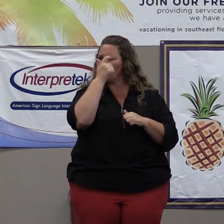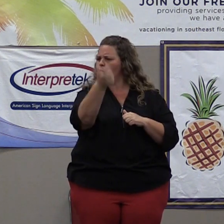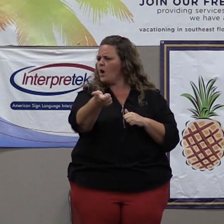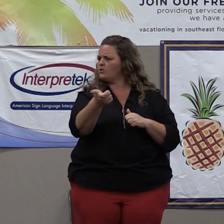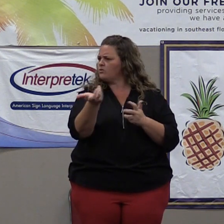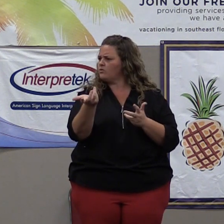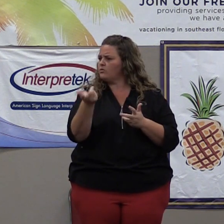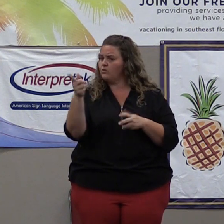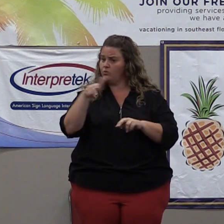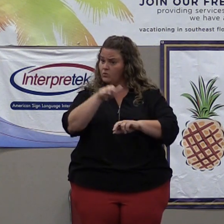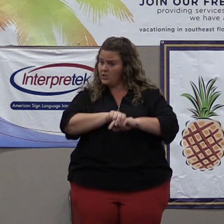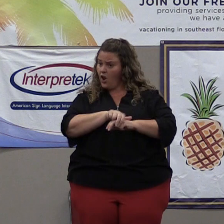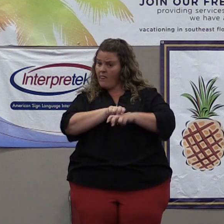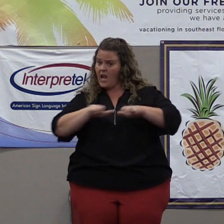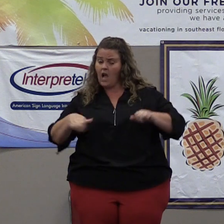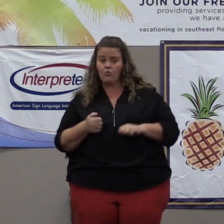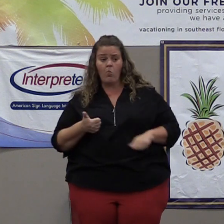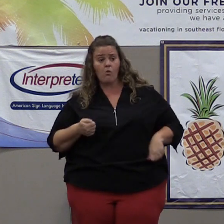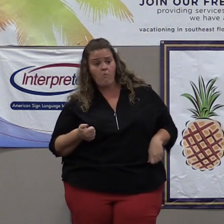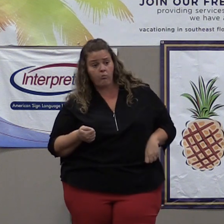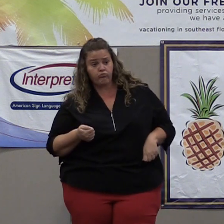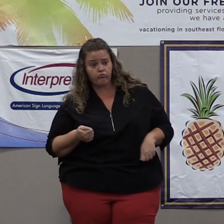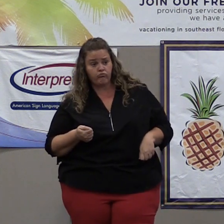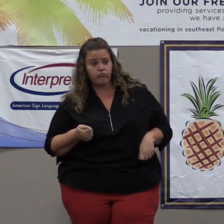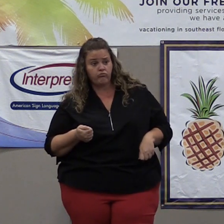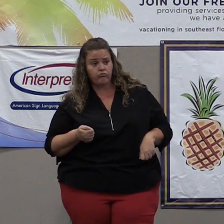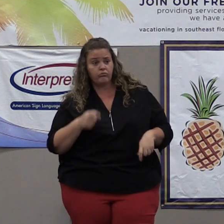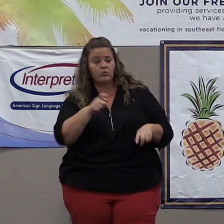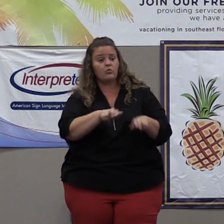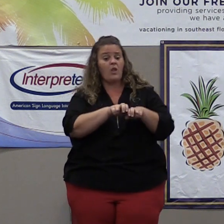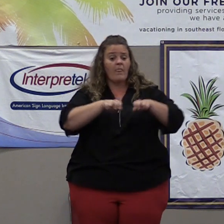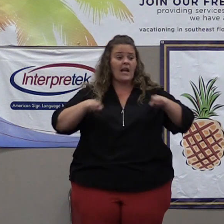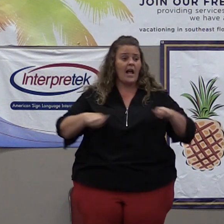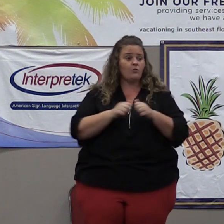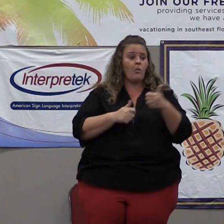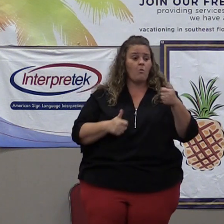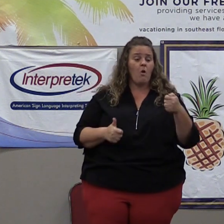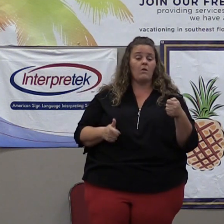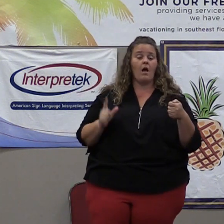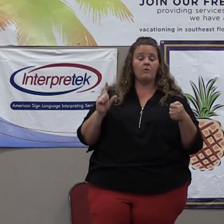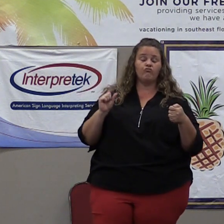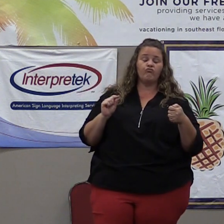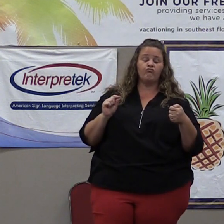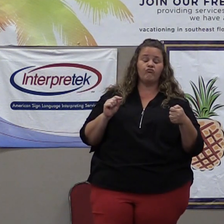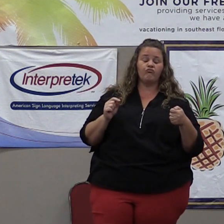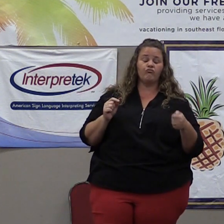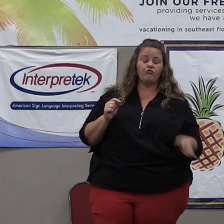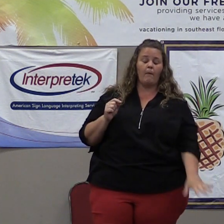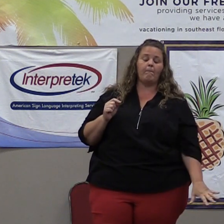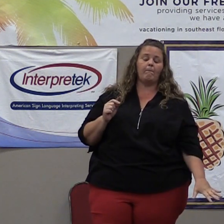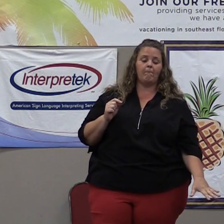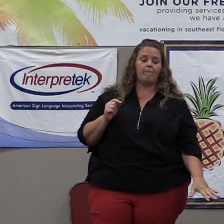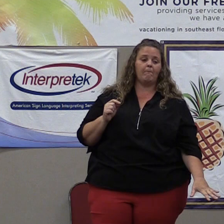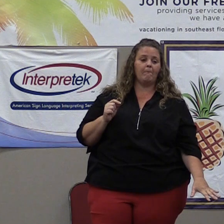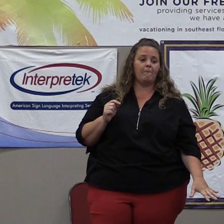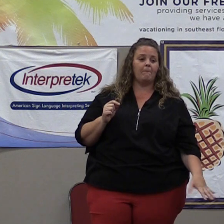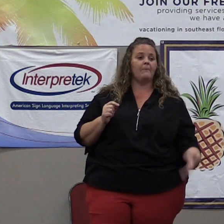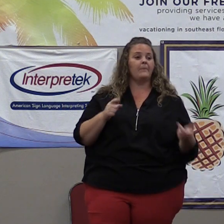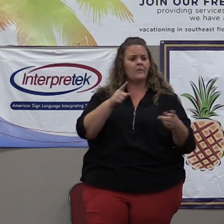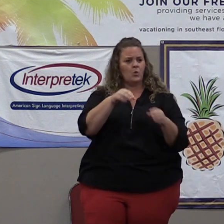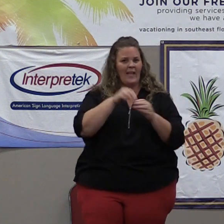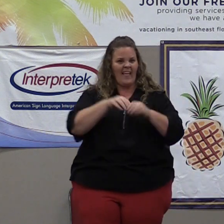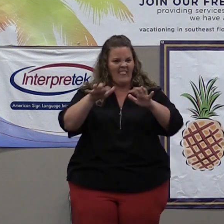game? Were you sitting on your couch with a remote? Were you sitting on the couch with the remote with your eyes closed? Did you drop the remote? Were you